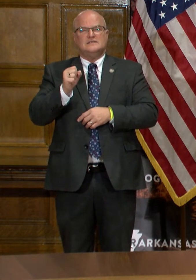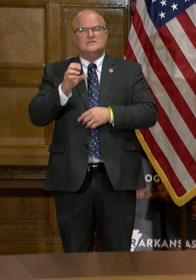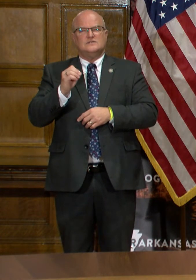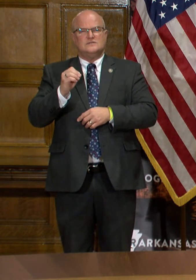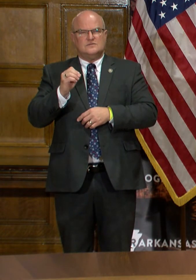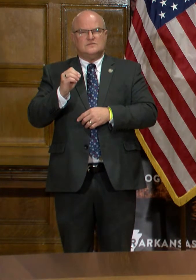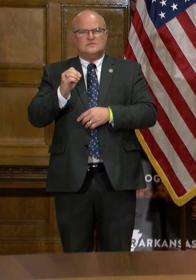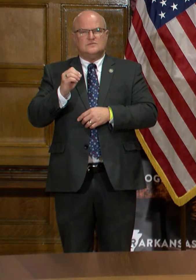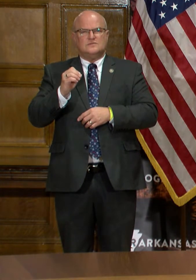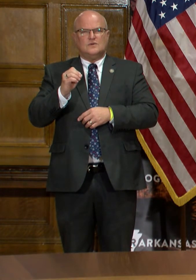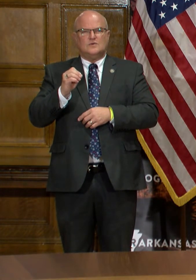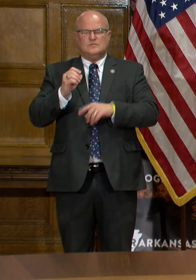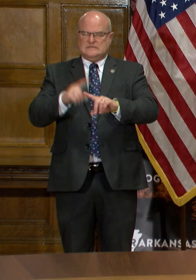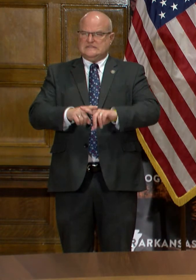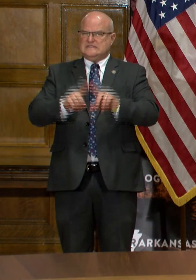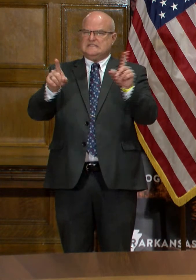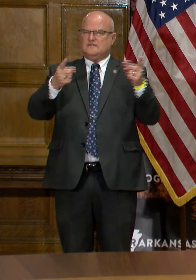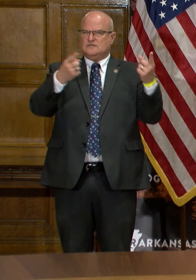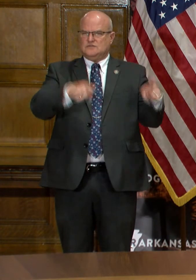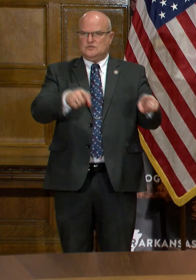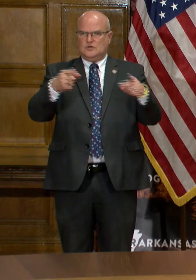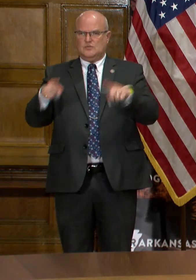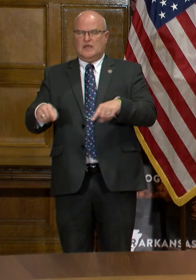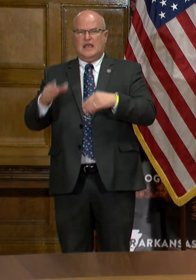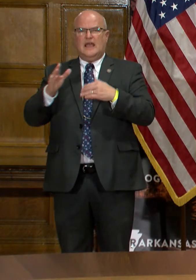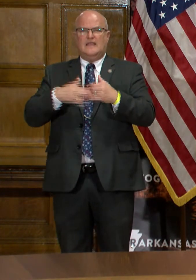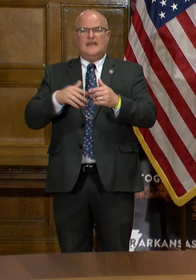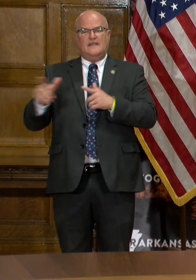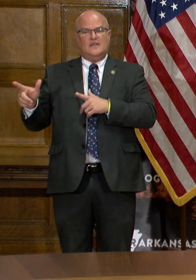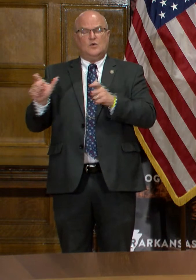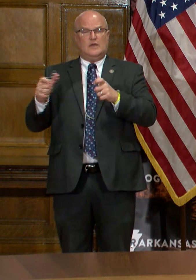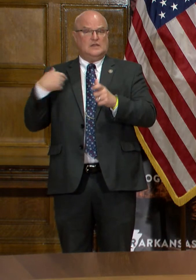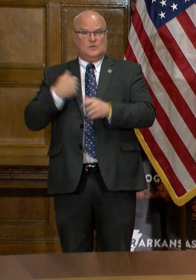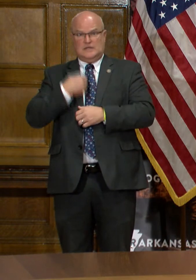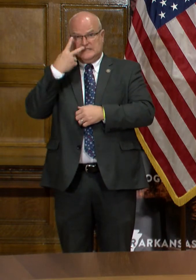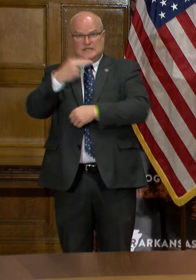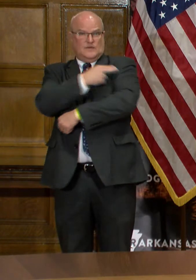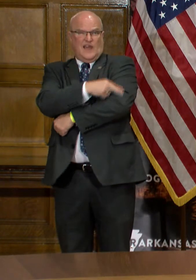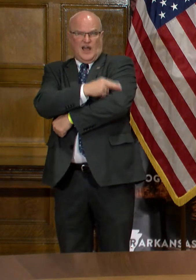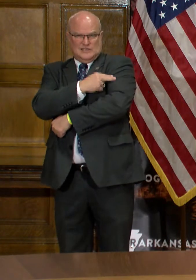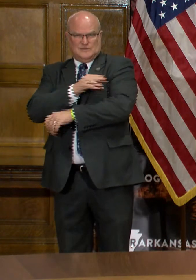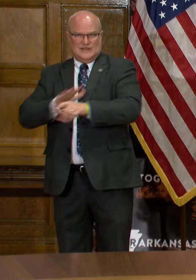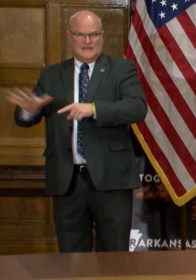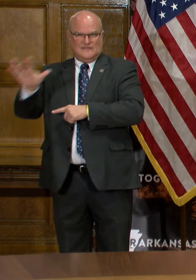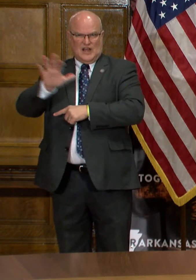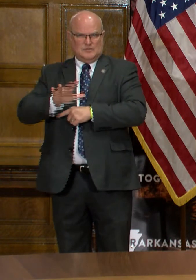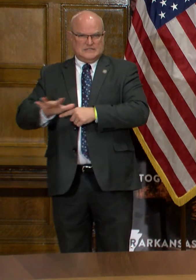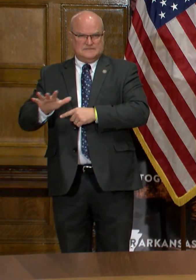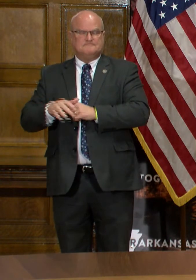so it's a different circumstance than the quickness that we see in the hospital environment.